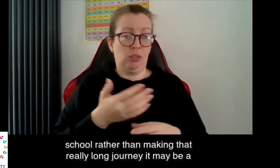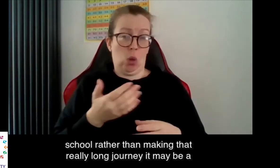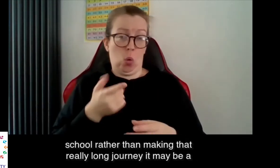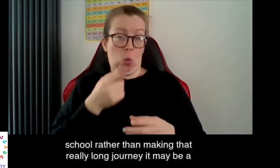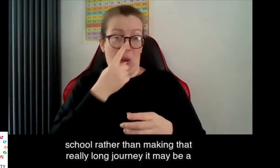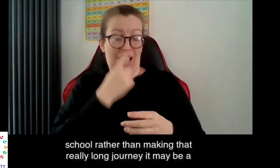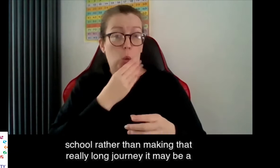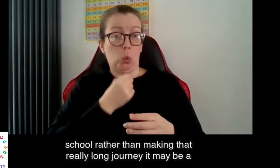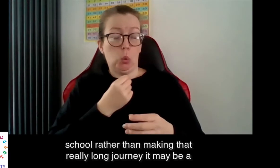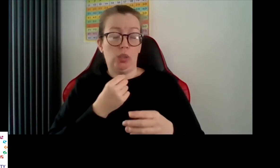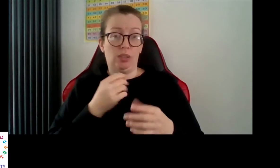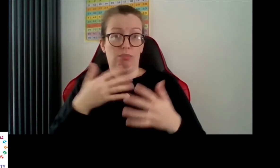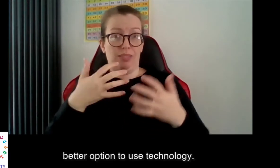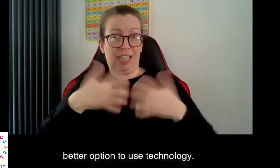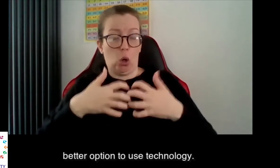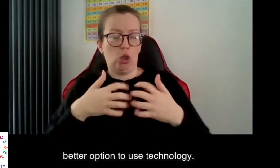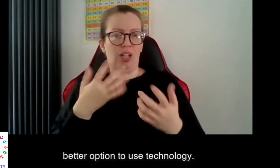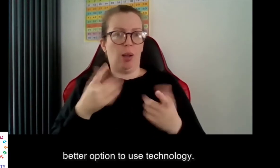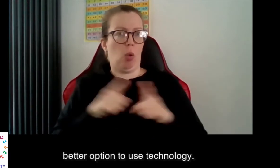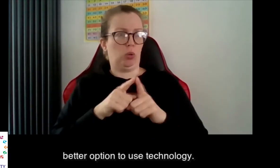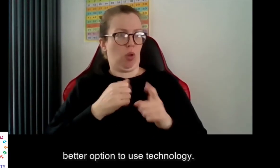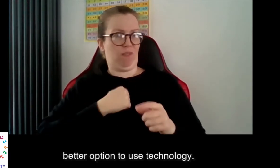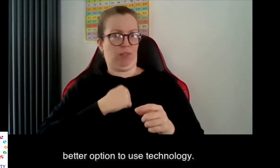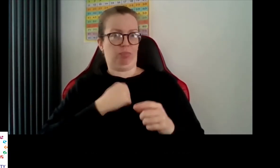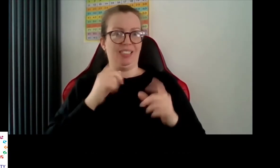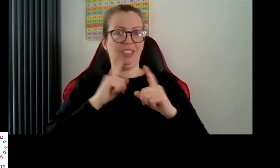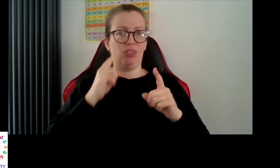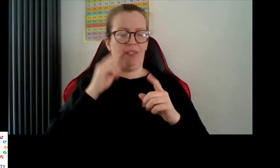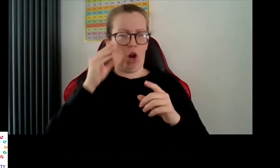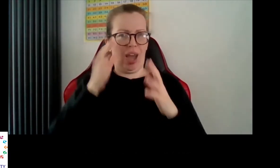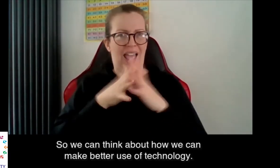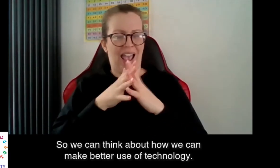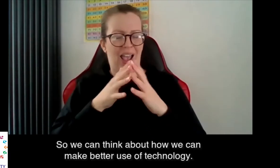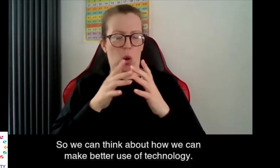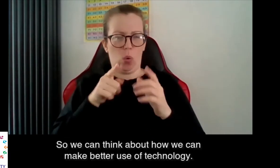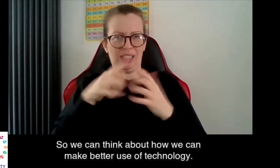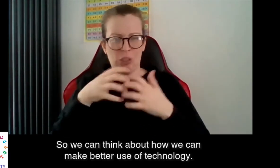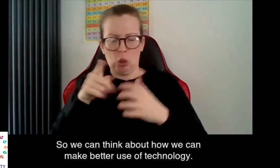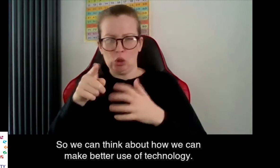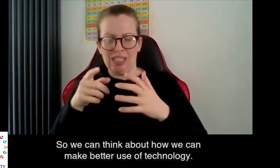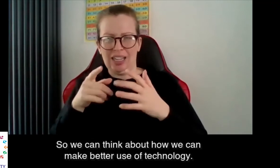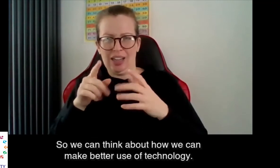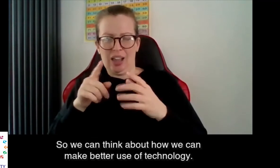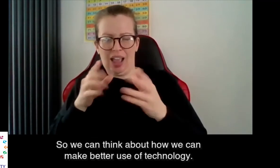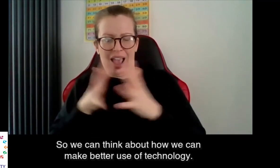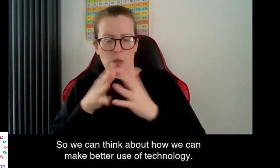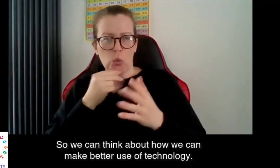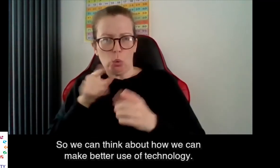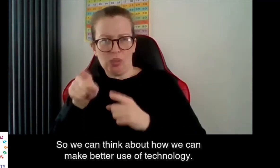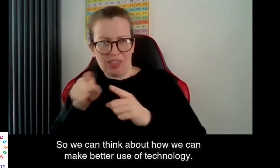journey, it may be a better option to use technology. So we can think about how we can make better use of